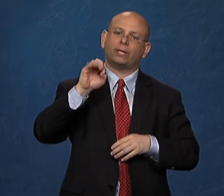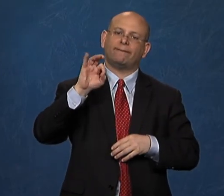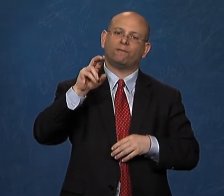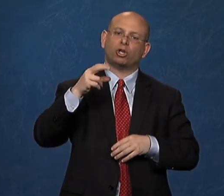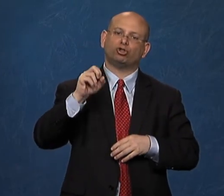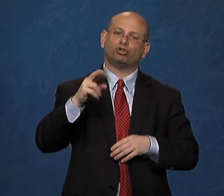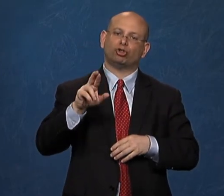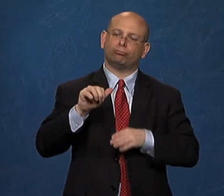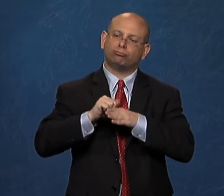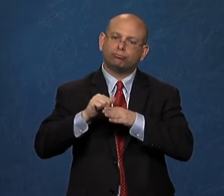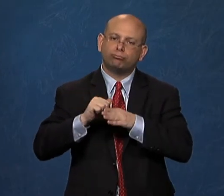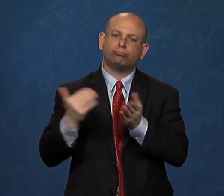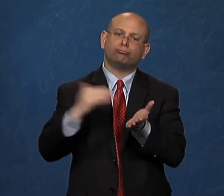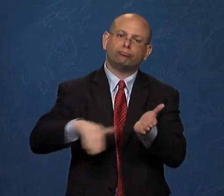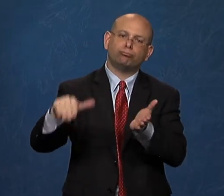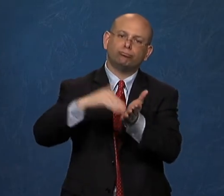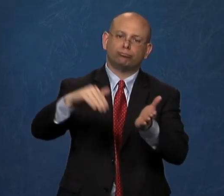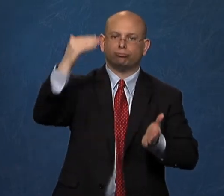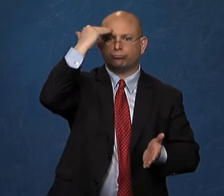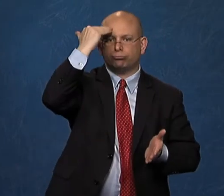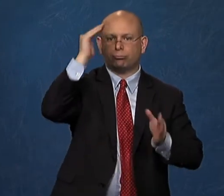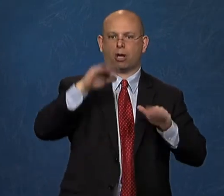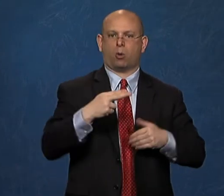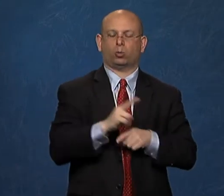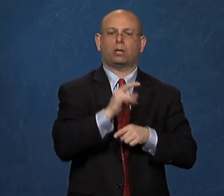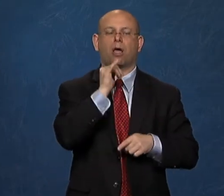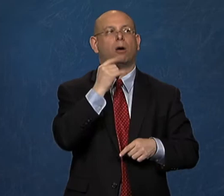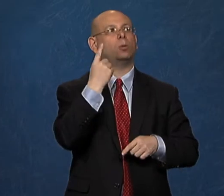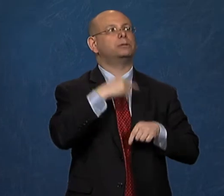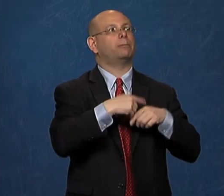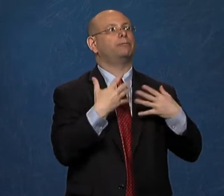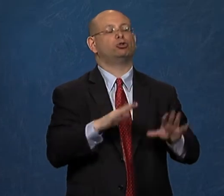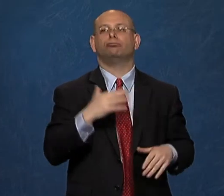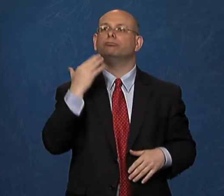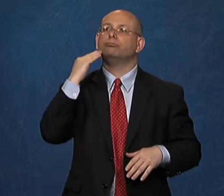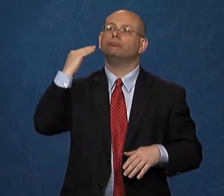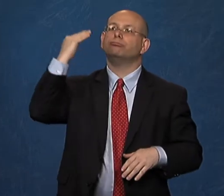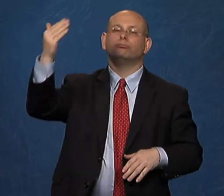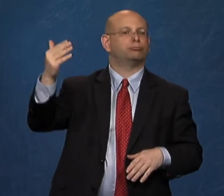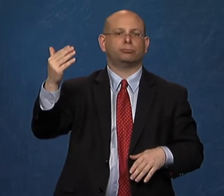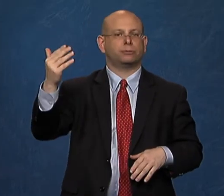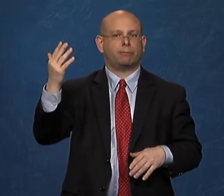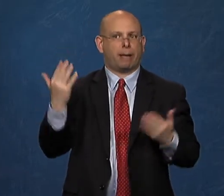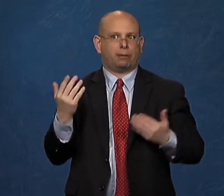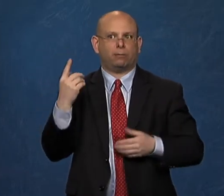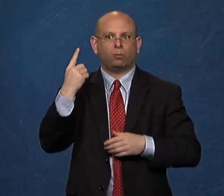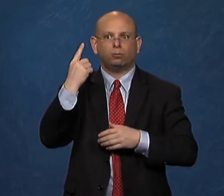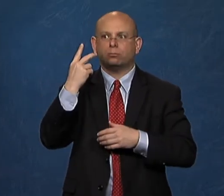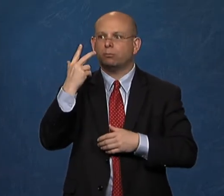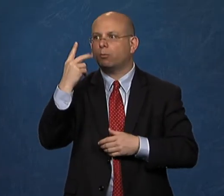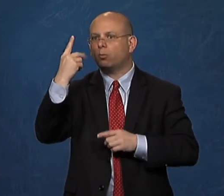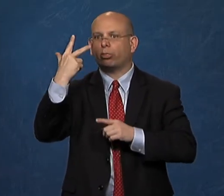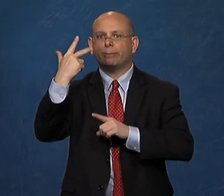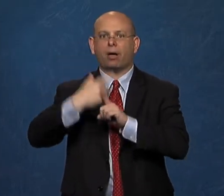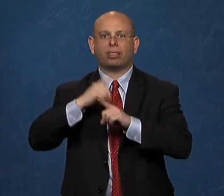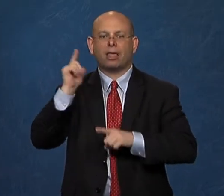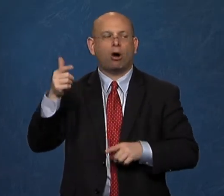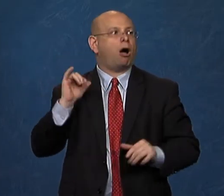of individuals who are able to provide that service. And it's also necessary to have refresher courses because a one-time training is not